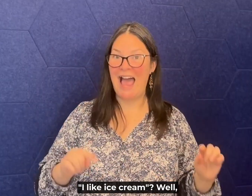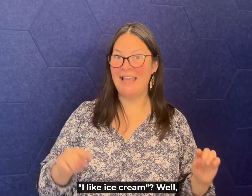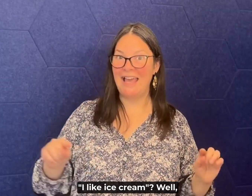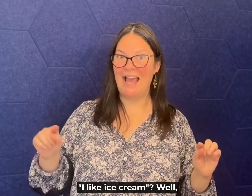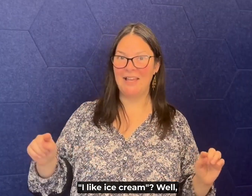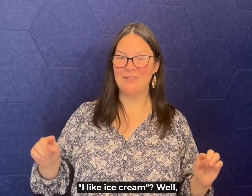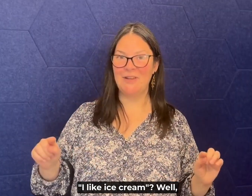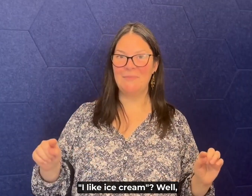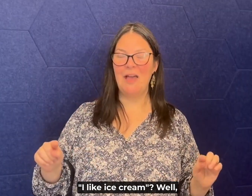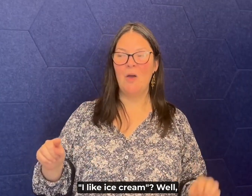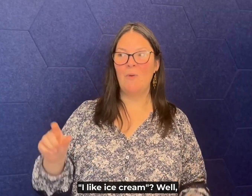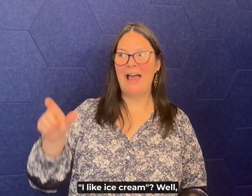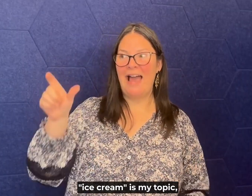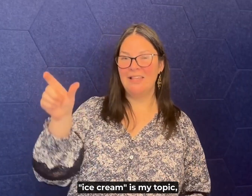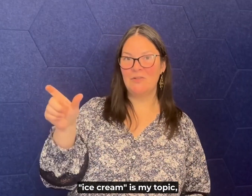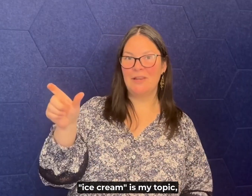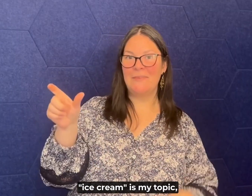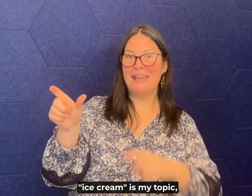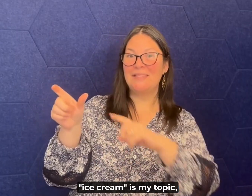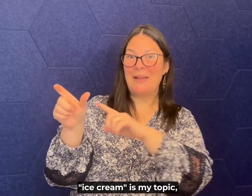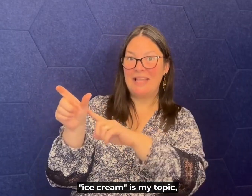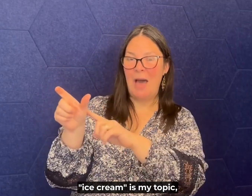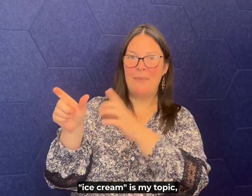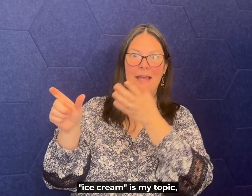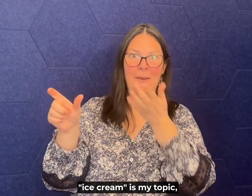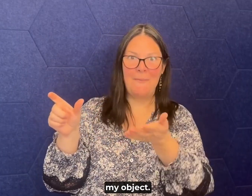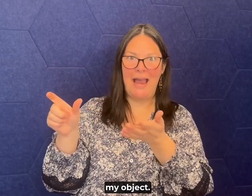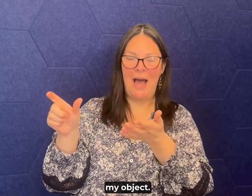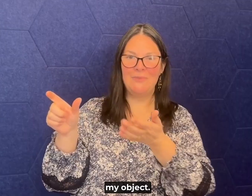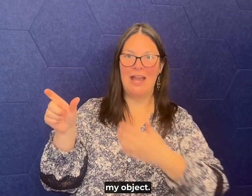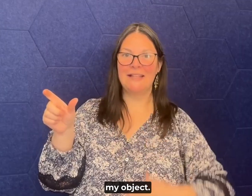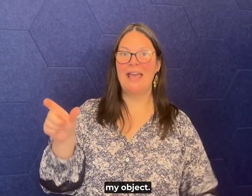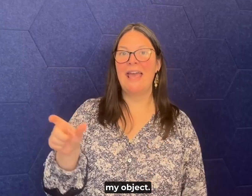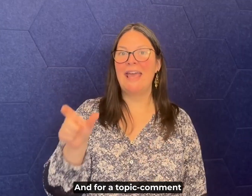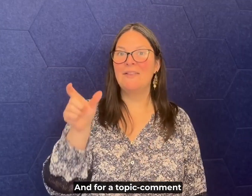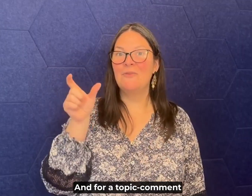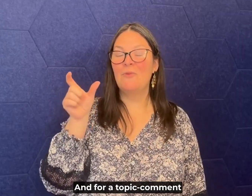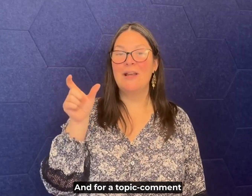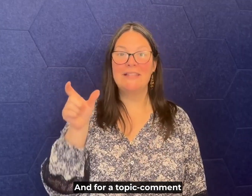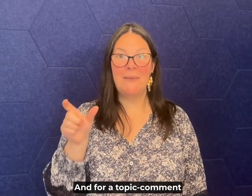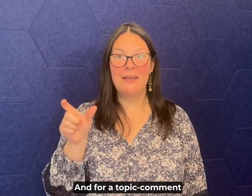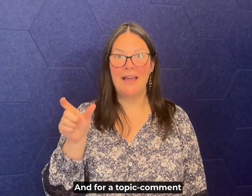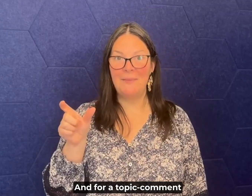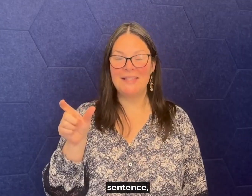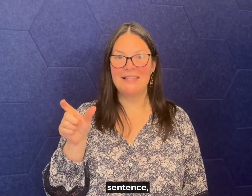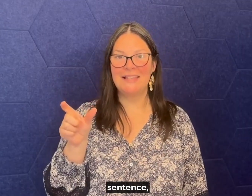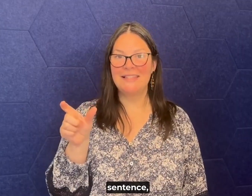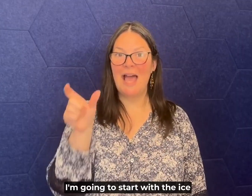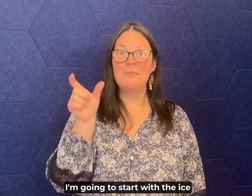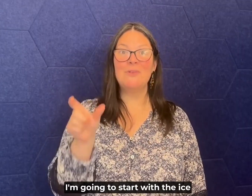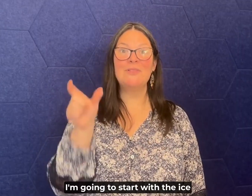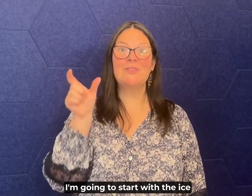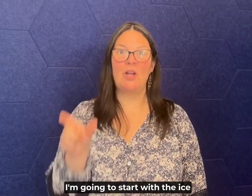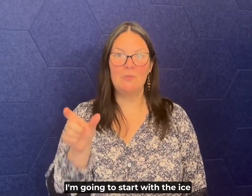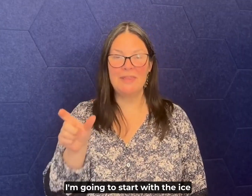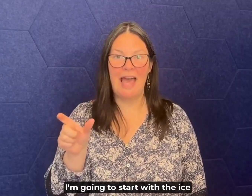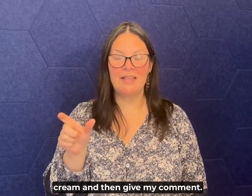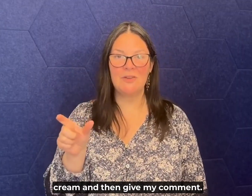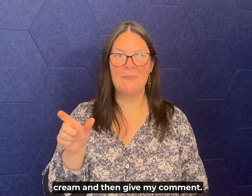like ice cream? Well, ice cream is my topic, my object. And for a topic-comment sentence, I'm going to start with the ice cream and